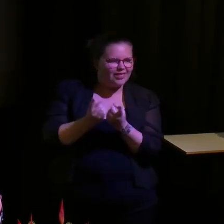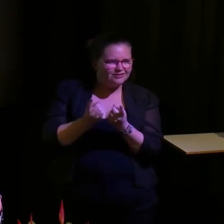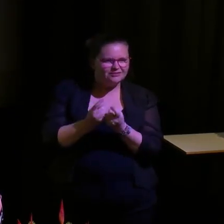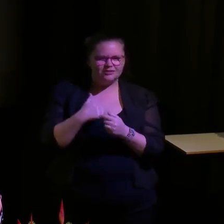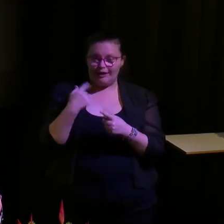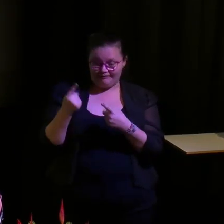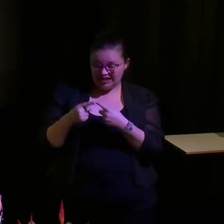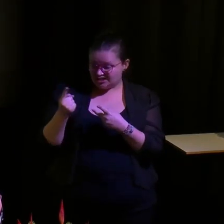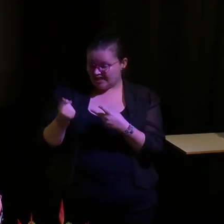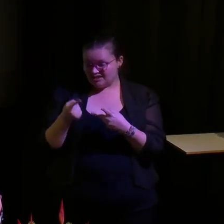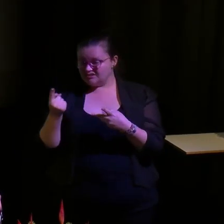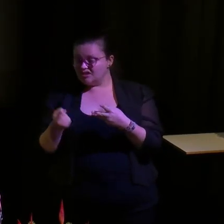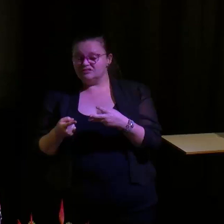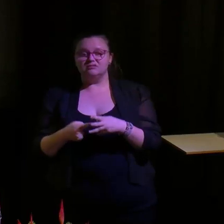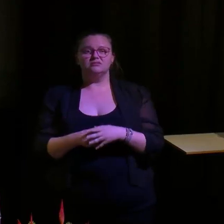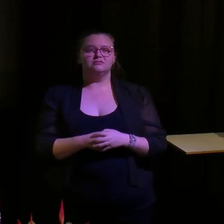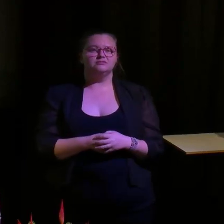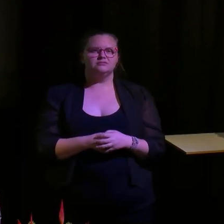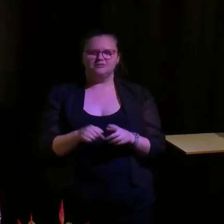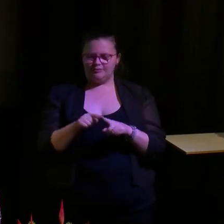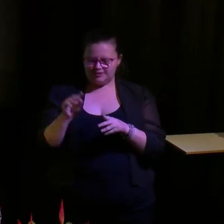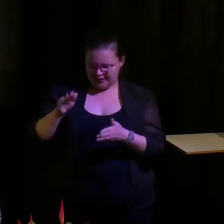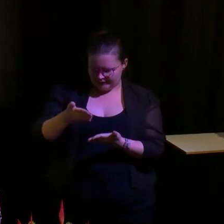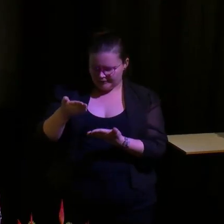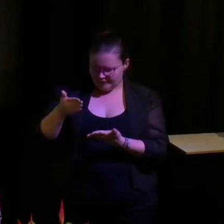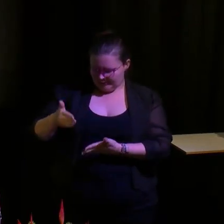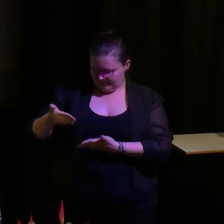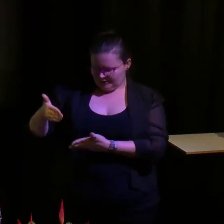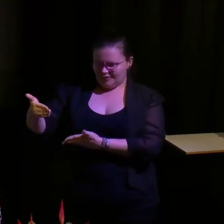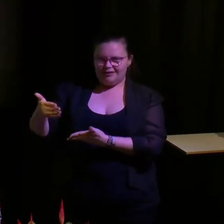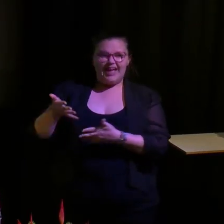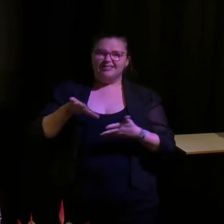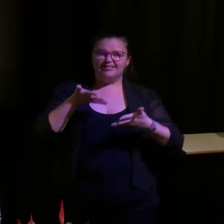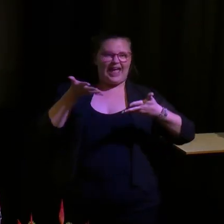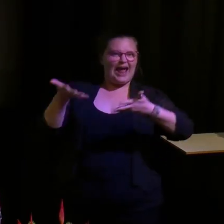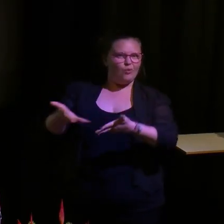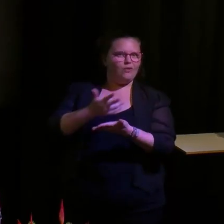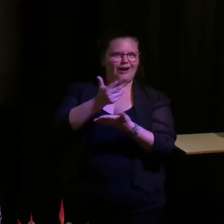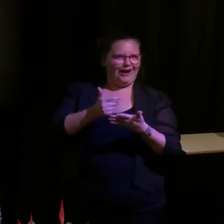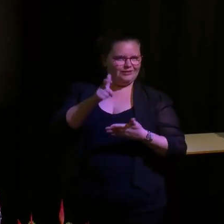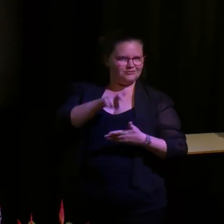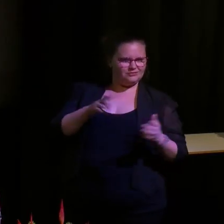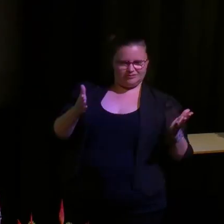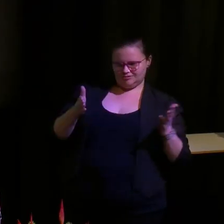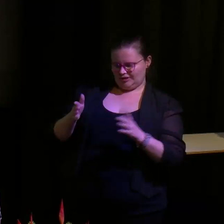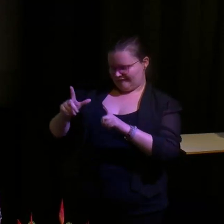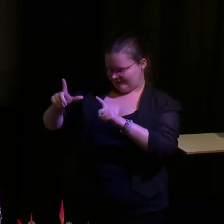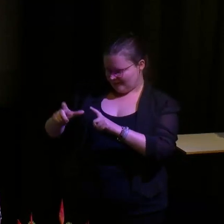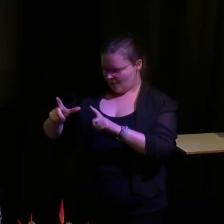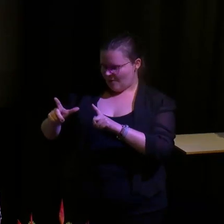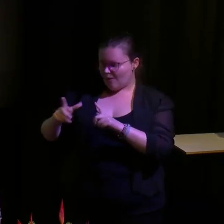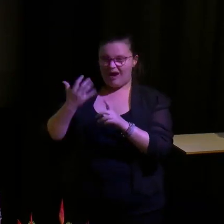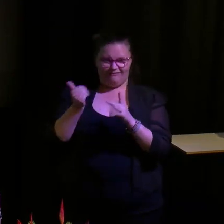got this and I've got that. And so it was like opening all of those and letting the artists look at them, taking photographs of the information, having